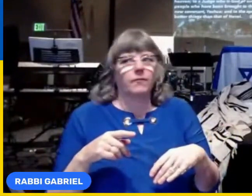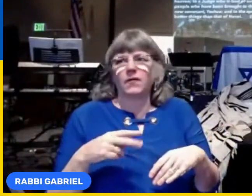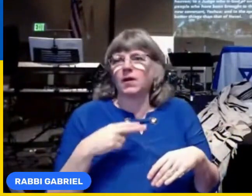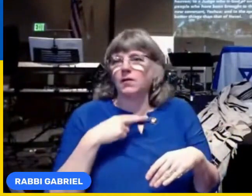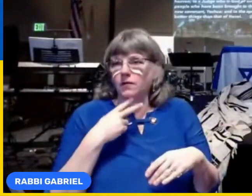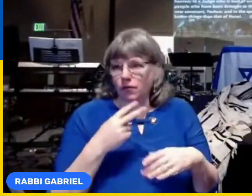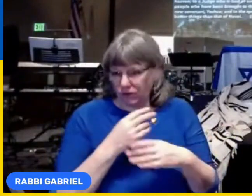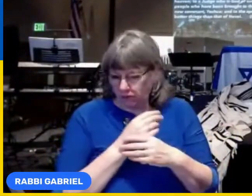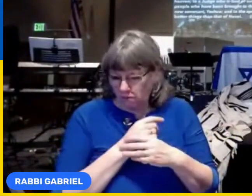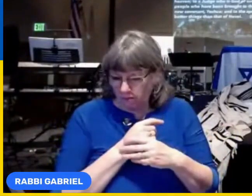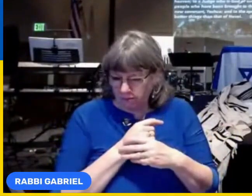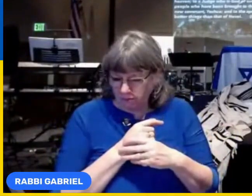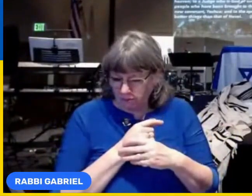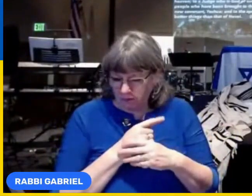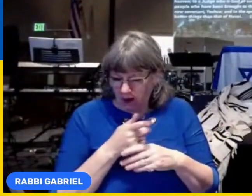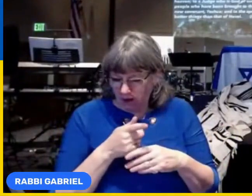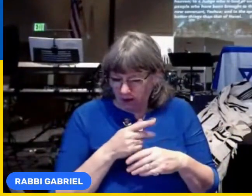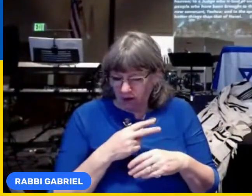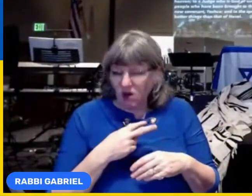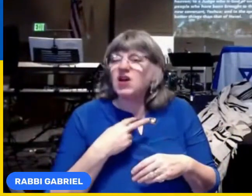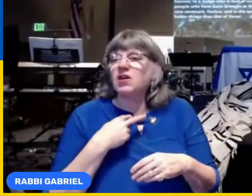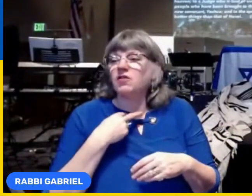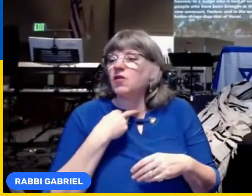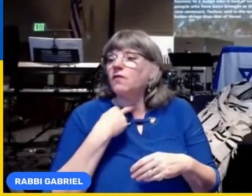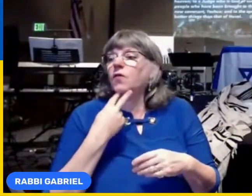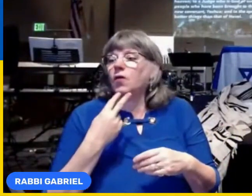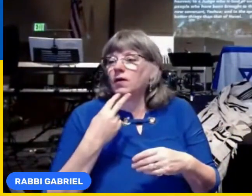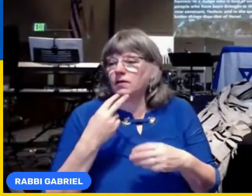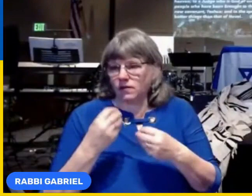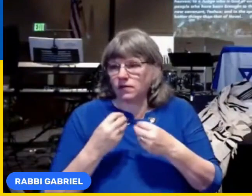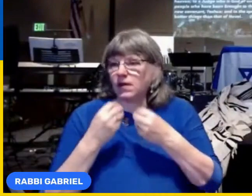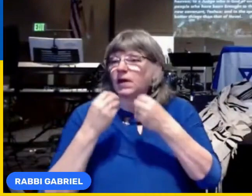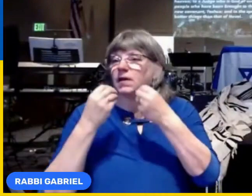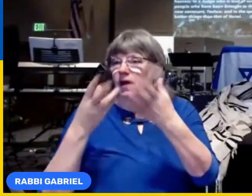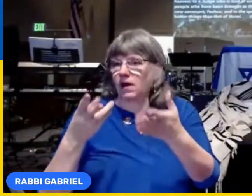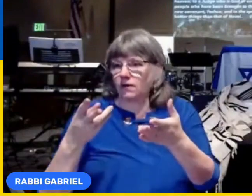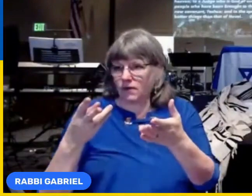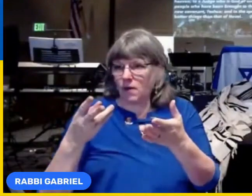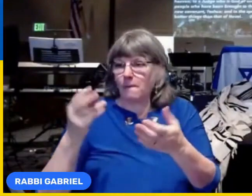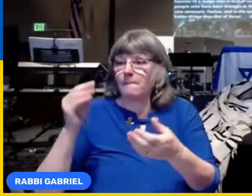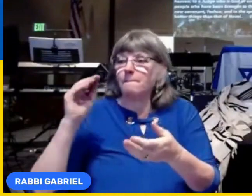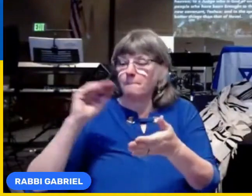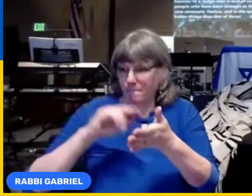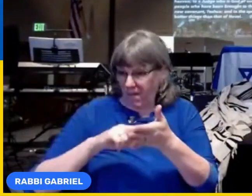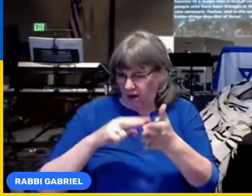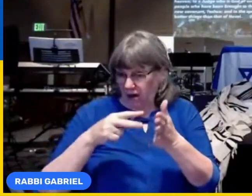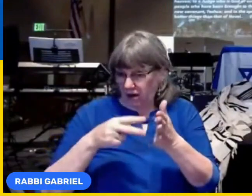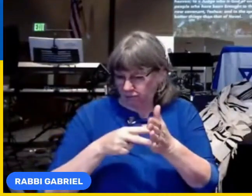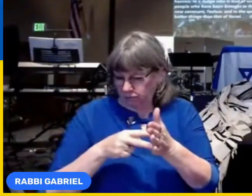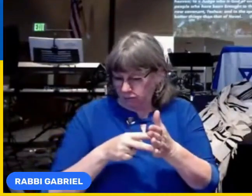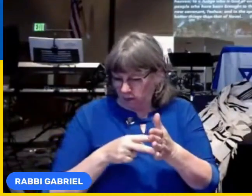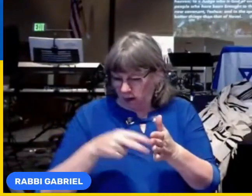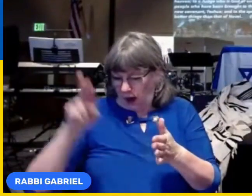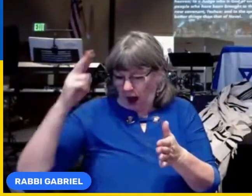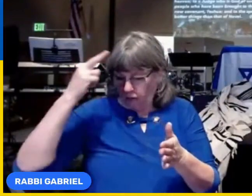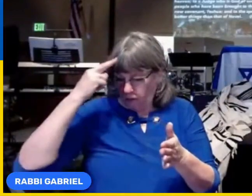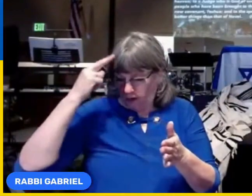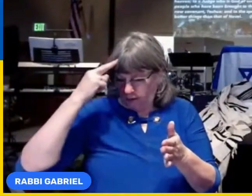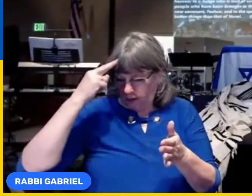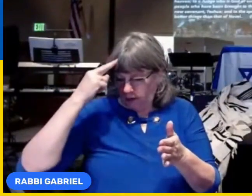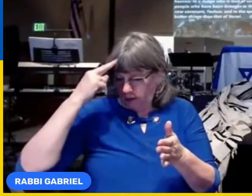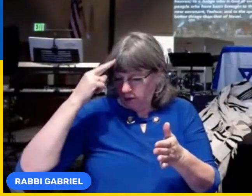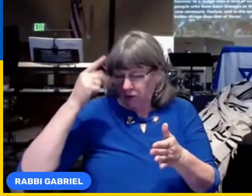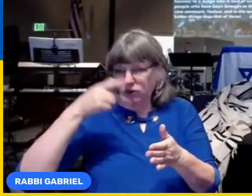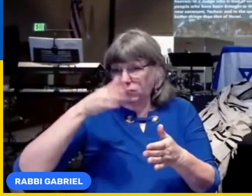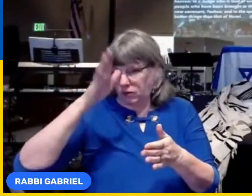thing. It is the voice that gives logic and reason